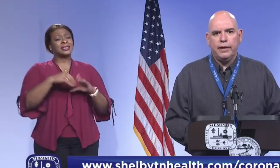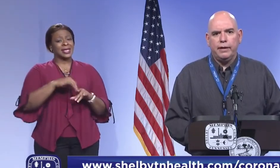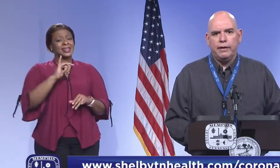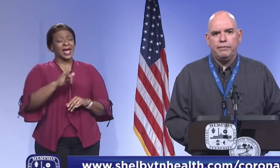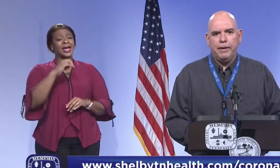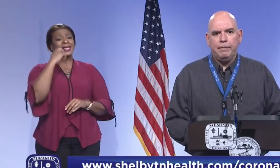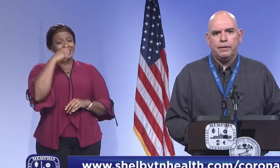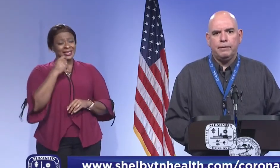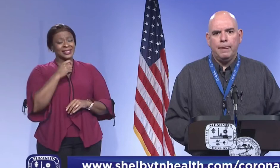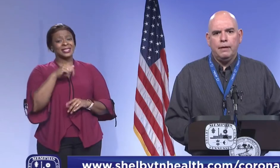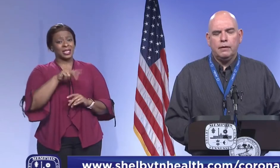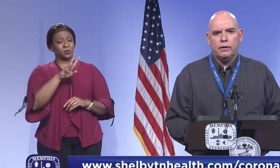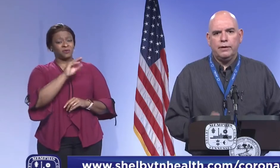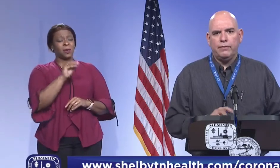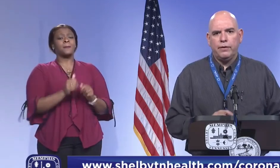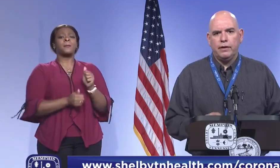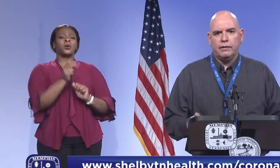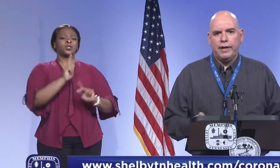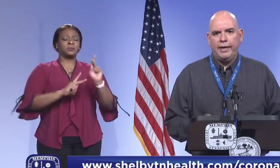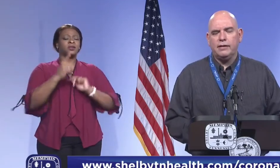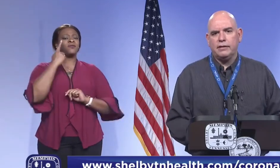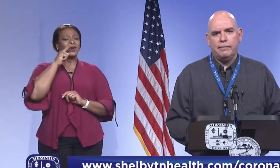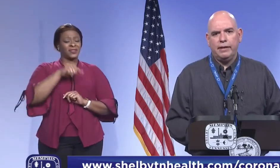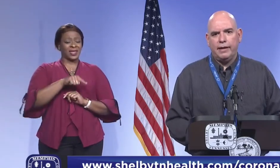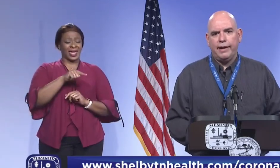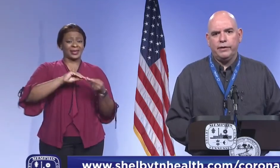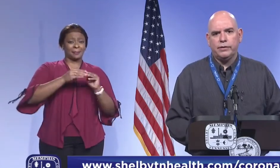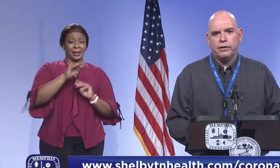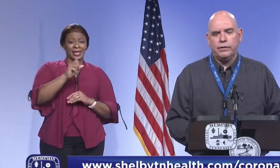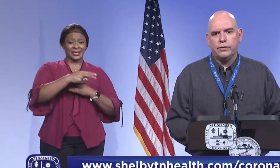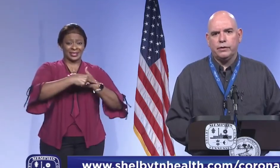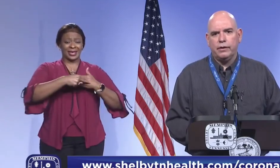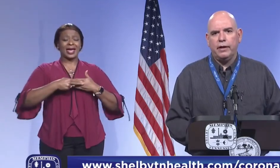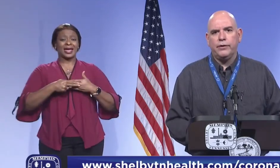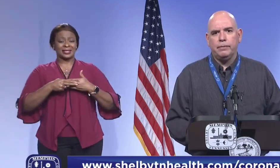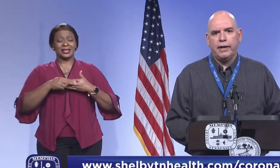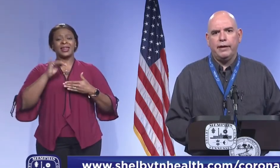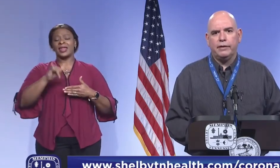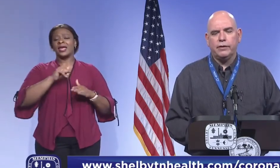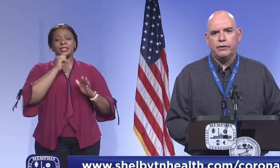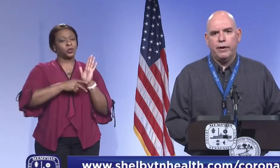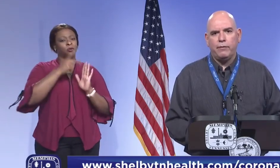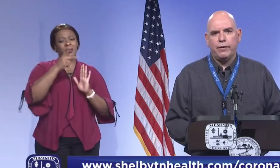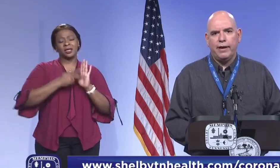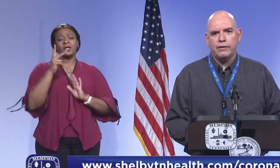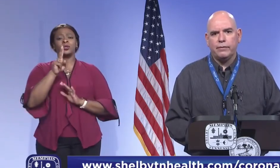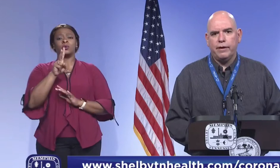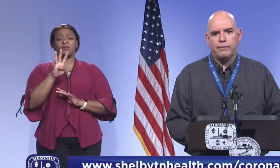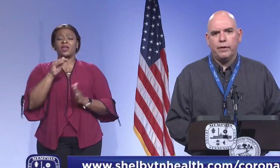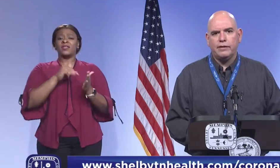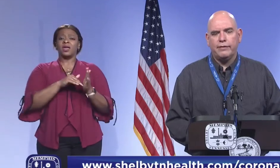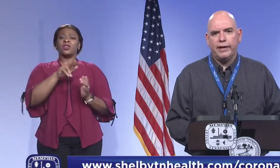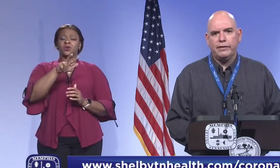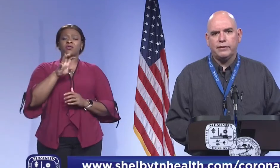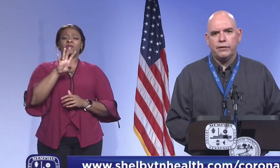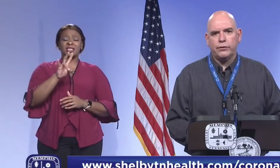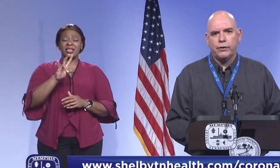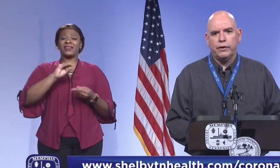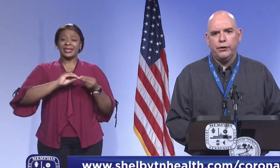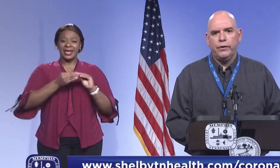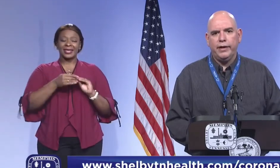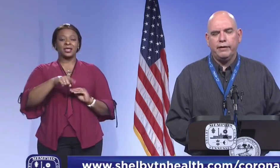majority of people, certainly for the cases that have been diagnosed, those are unduplicated. So the 24,347 cases,